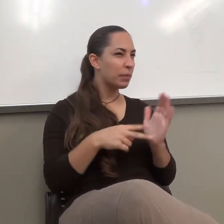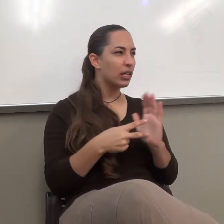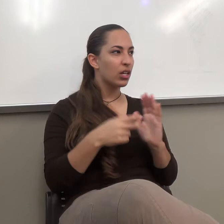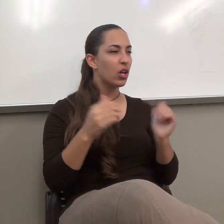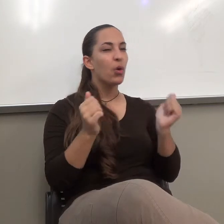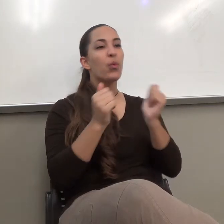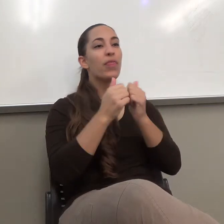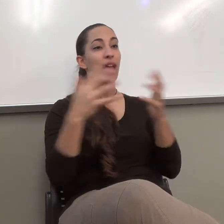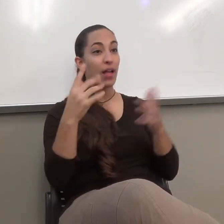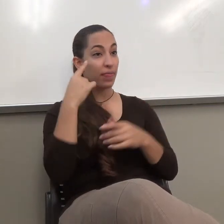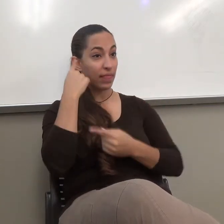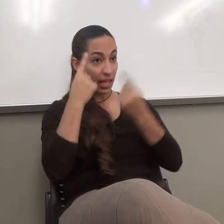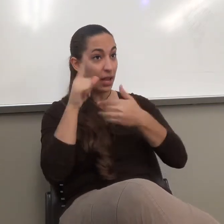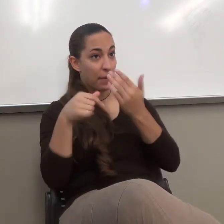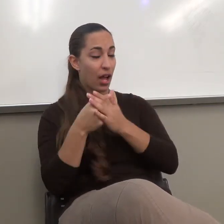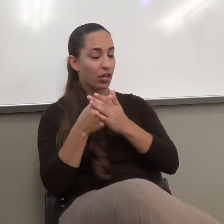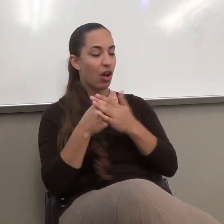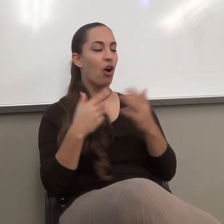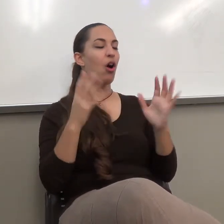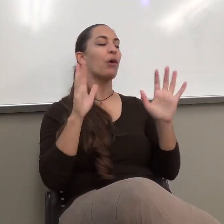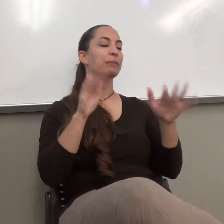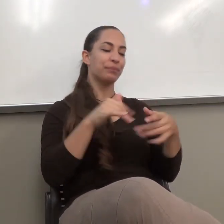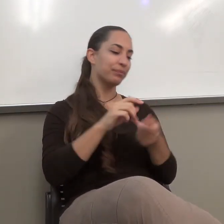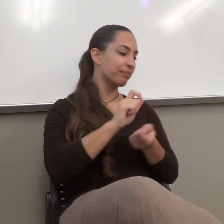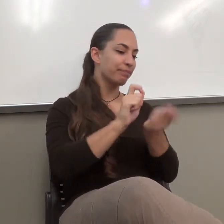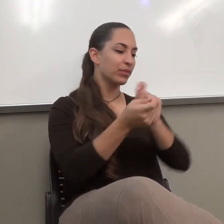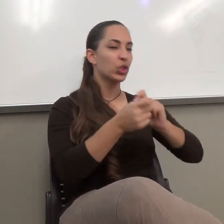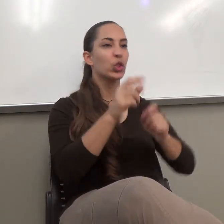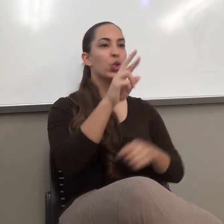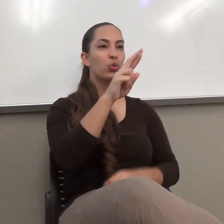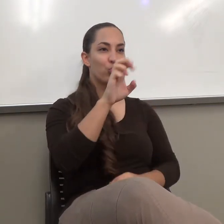know this so we understand what this means.